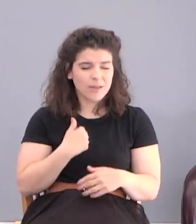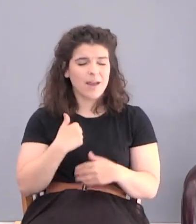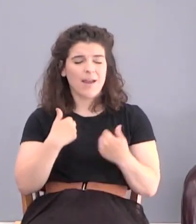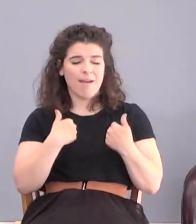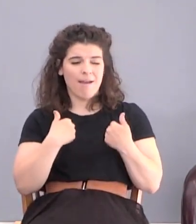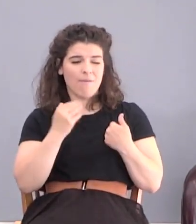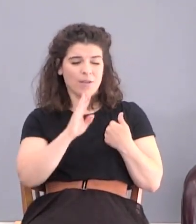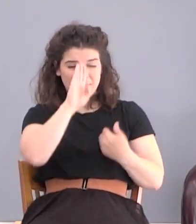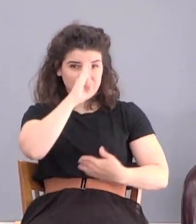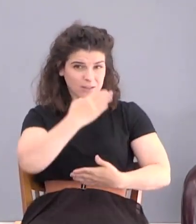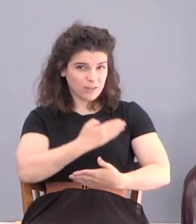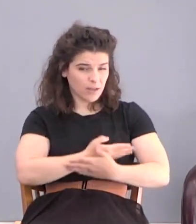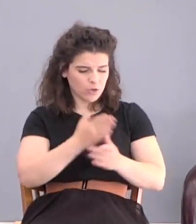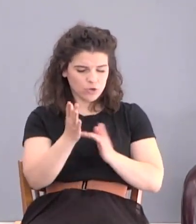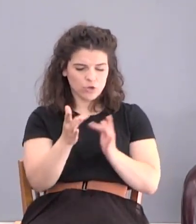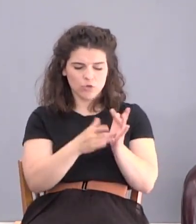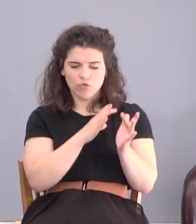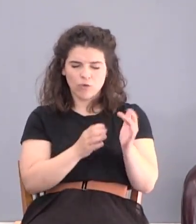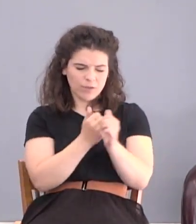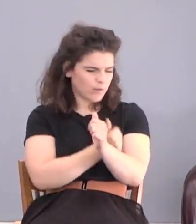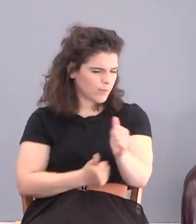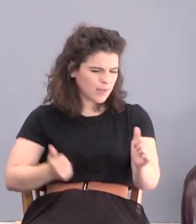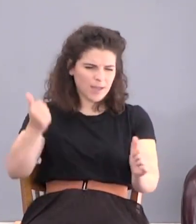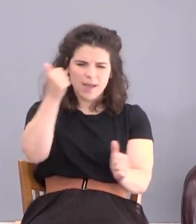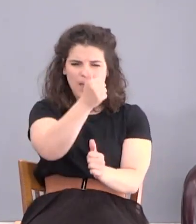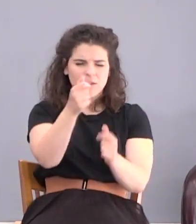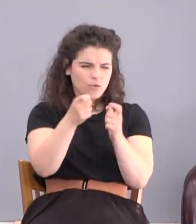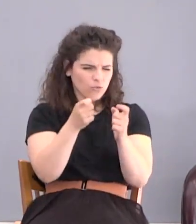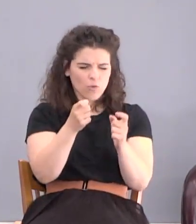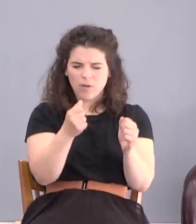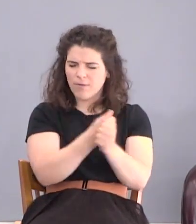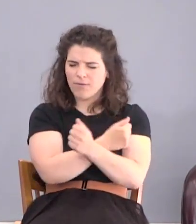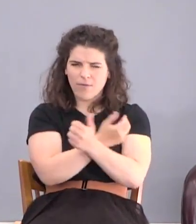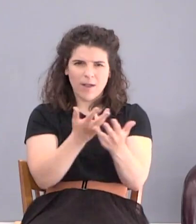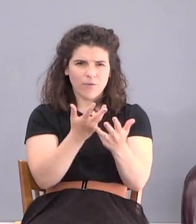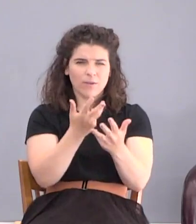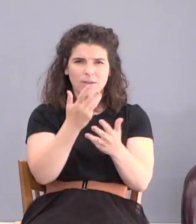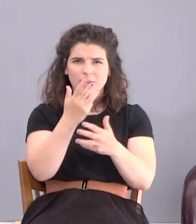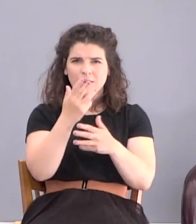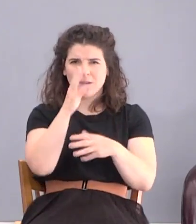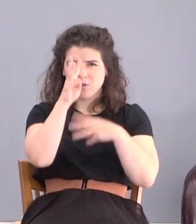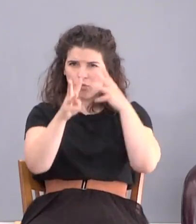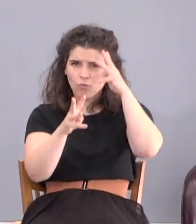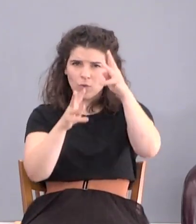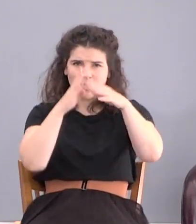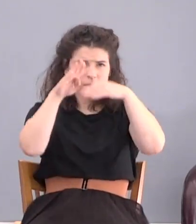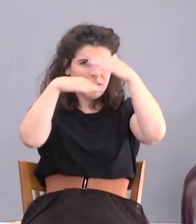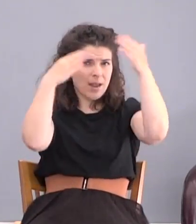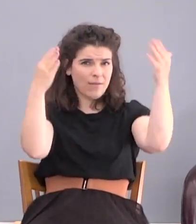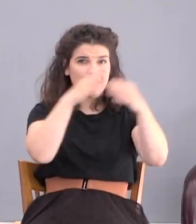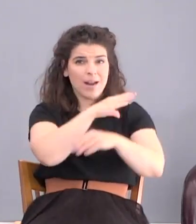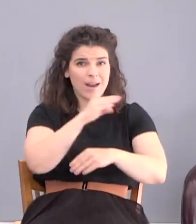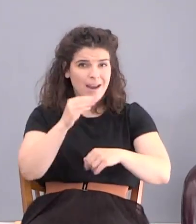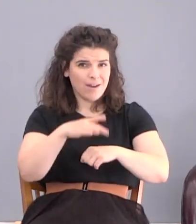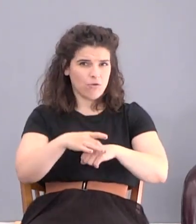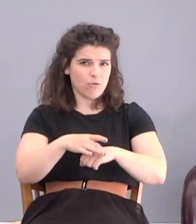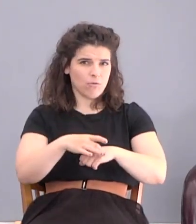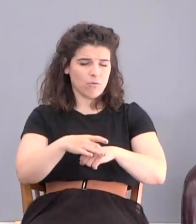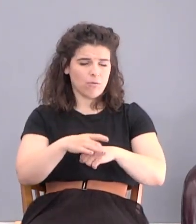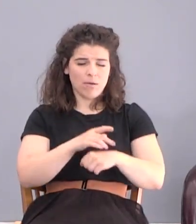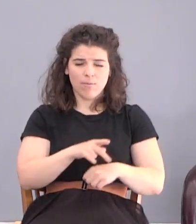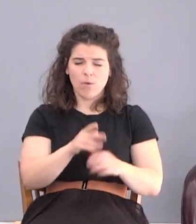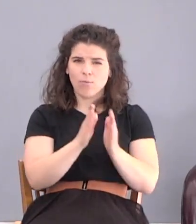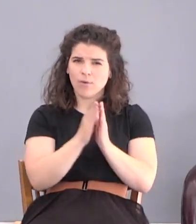entire creation in heaven and in earth. And what Paul prays here, this prayer in Ephesians 1, is that you